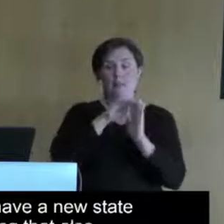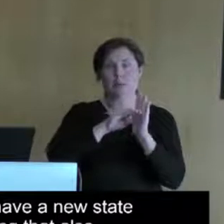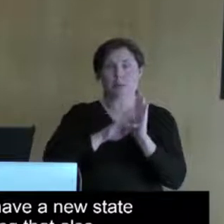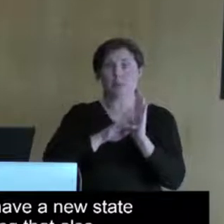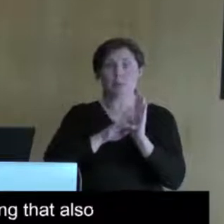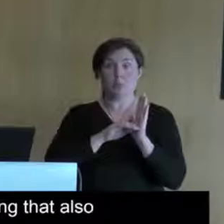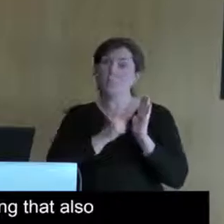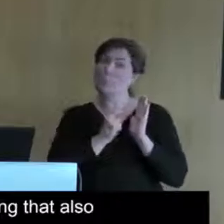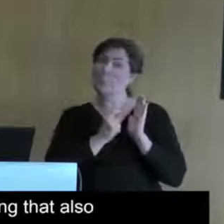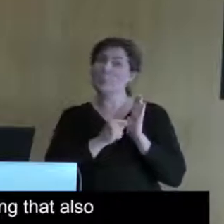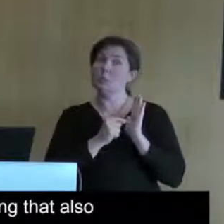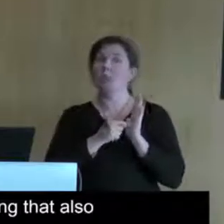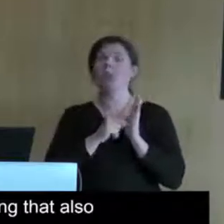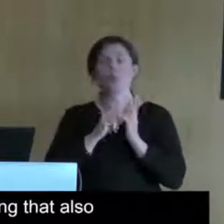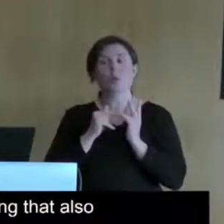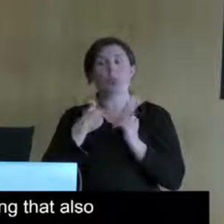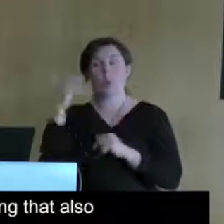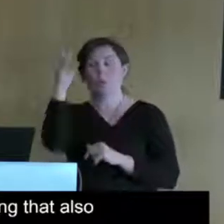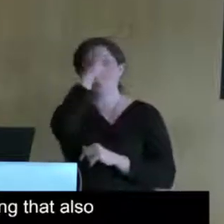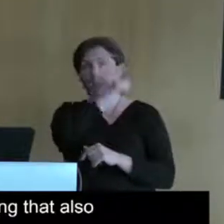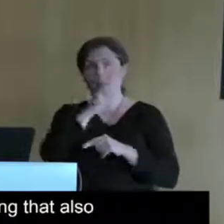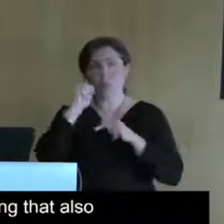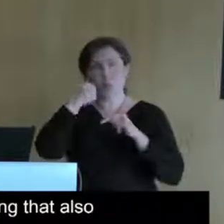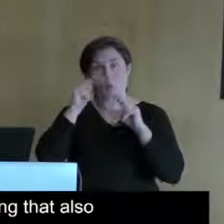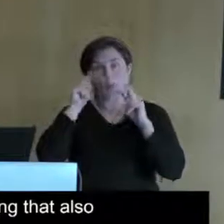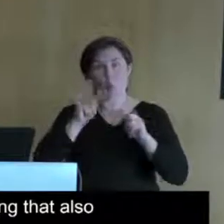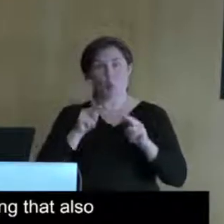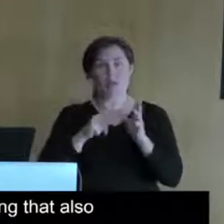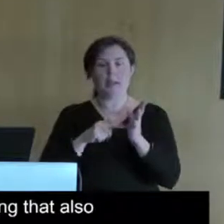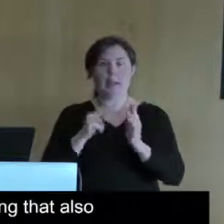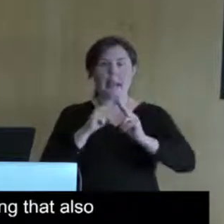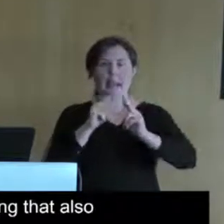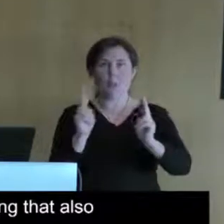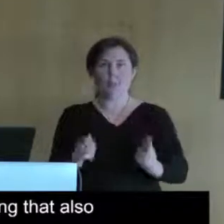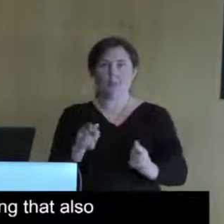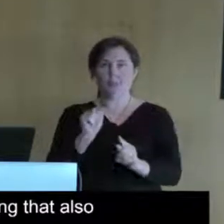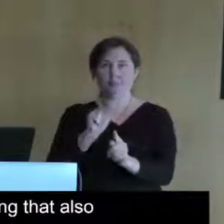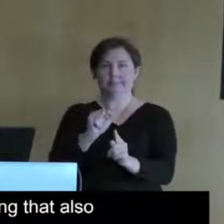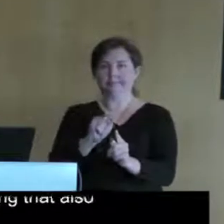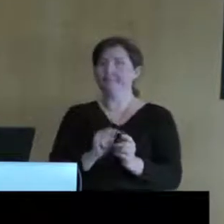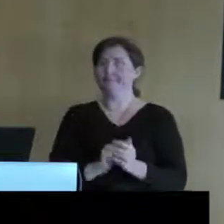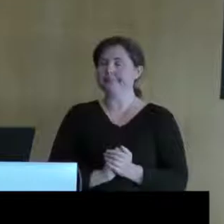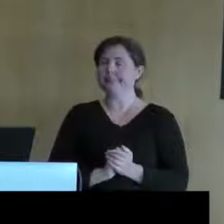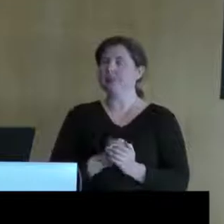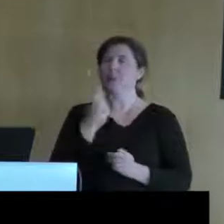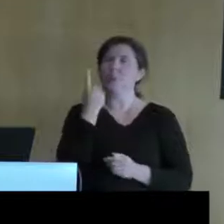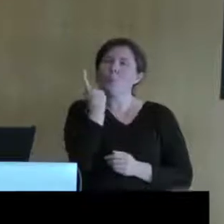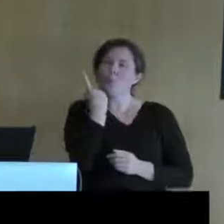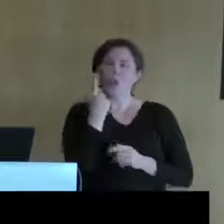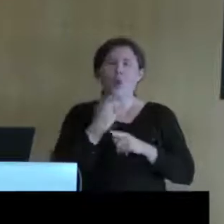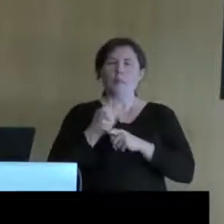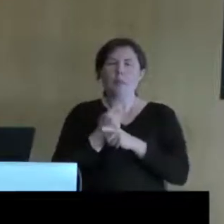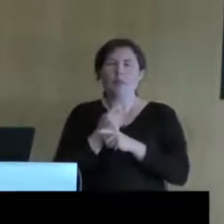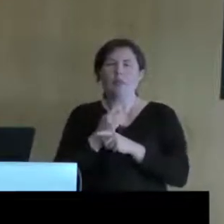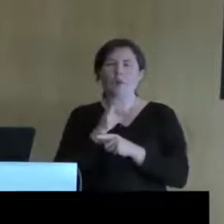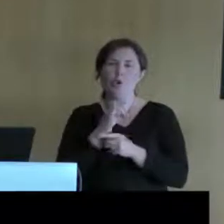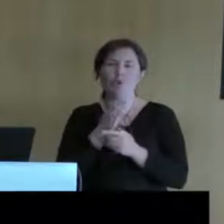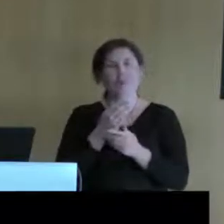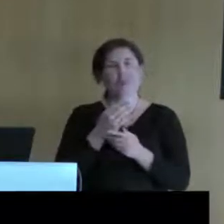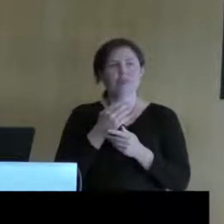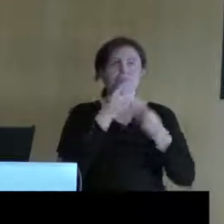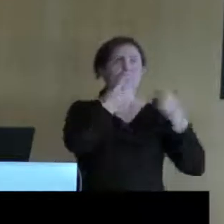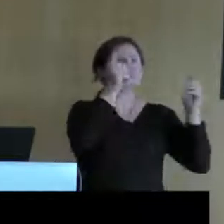to maybe help shape that. I think we've also got a new state disability plan in the offering, and I'm